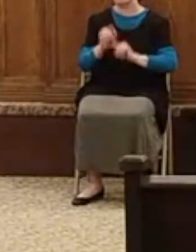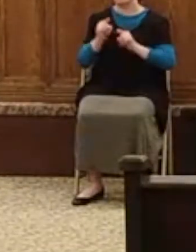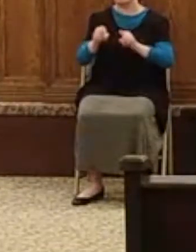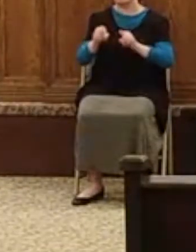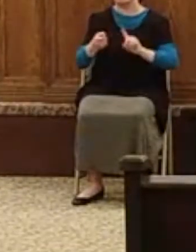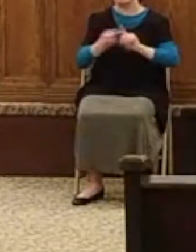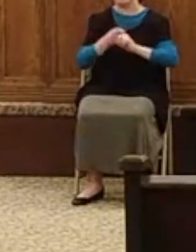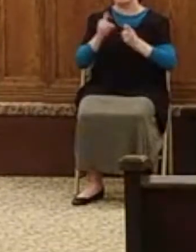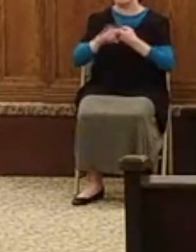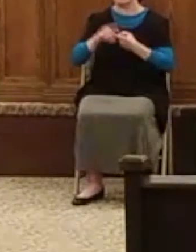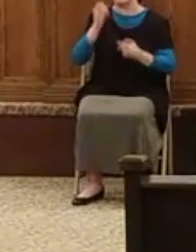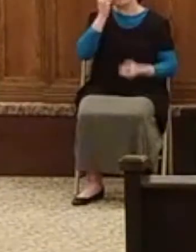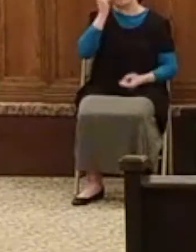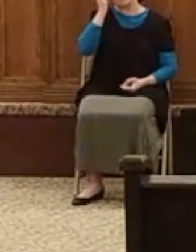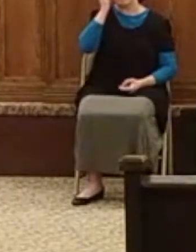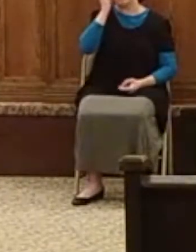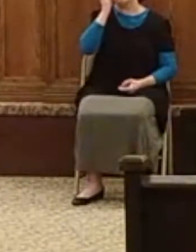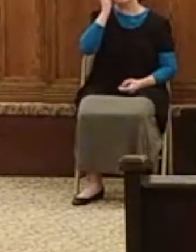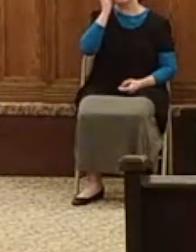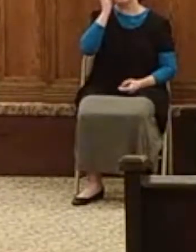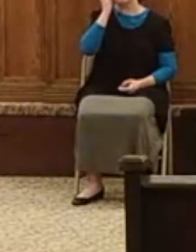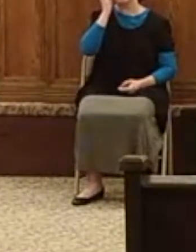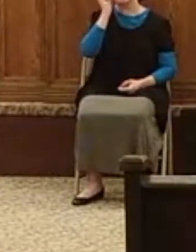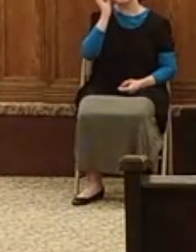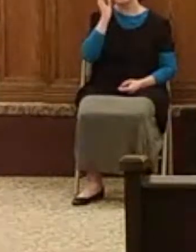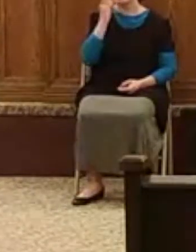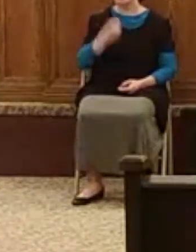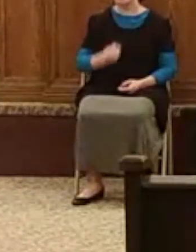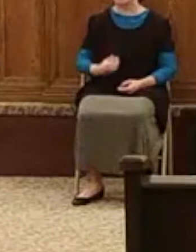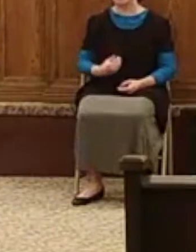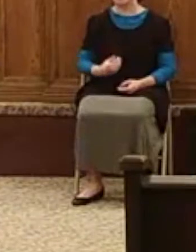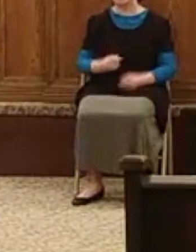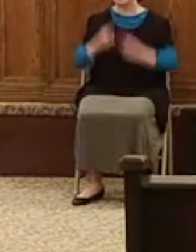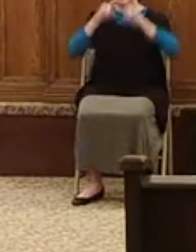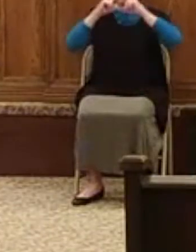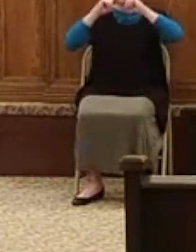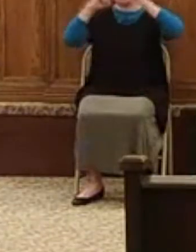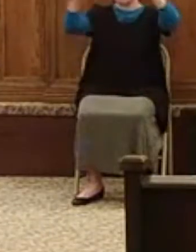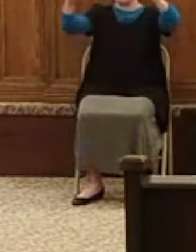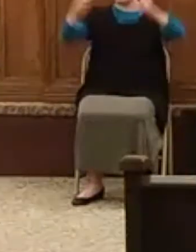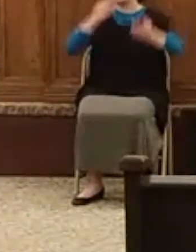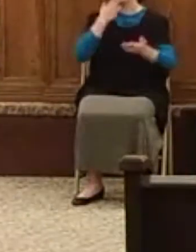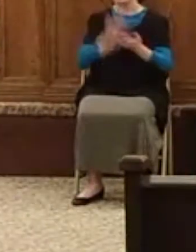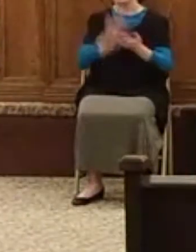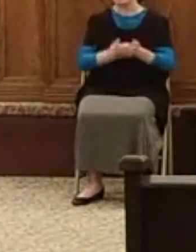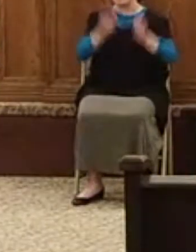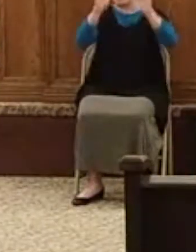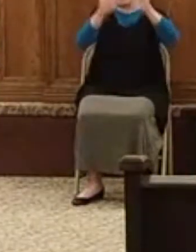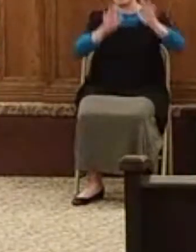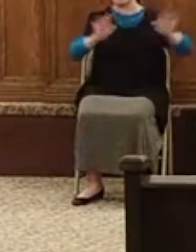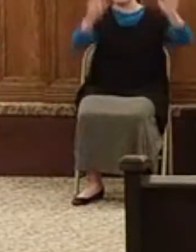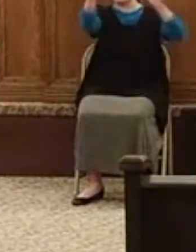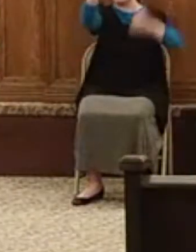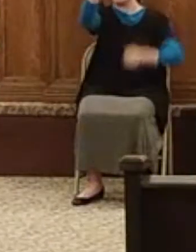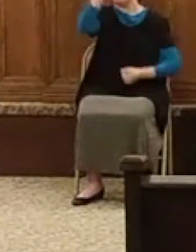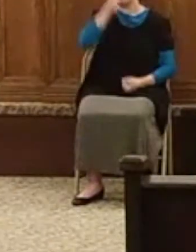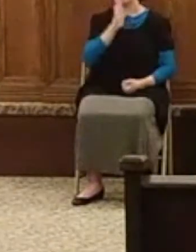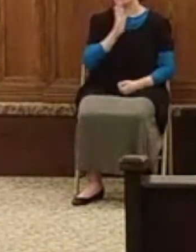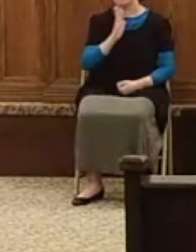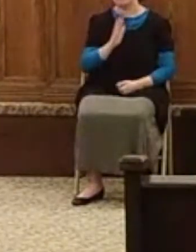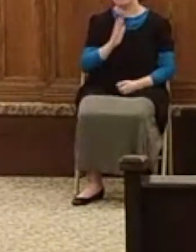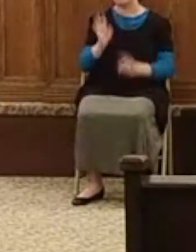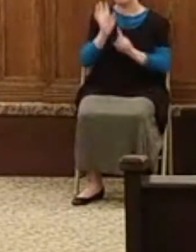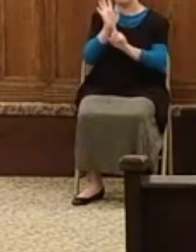will go to their neighbor's house and be willing to declare to them the goodness and mercy of